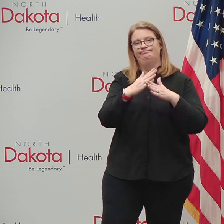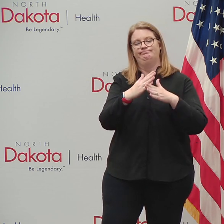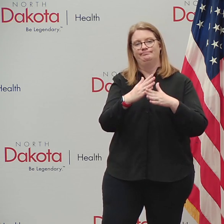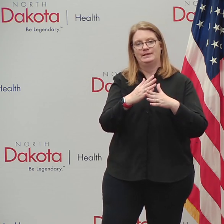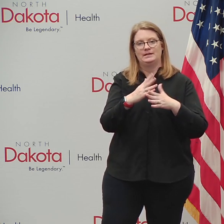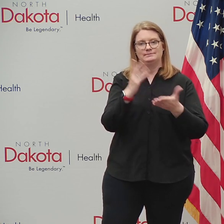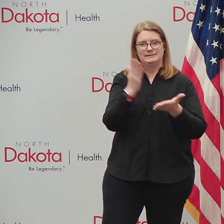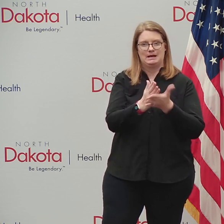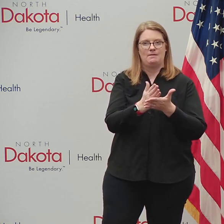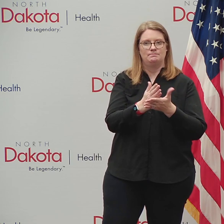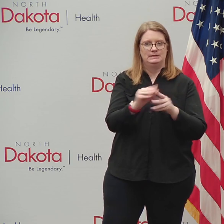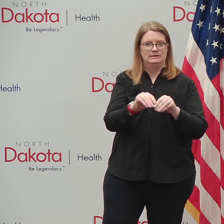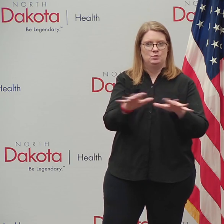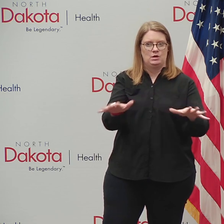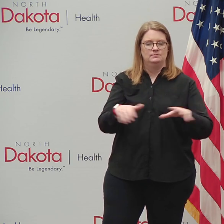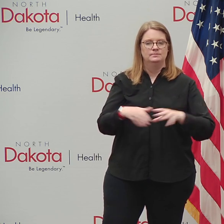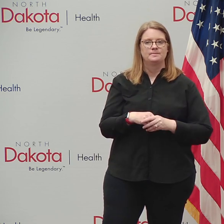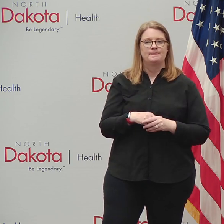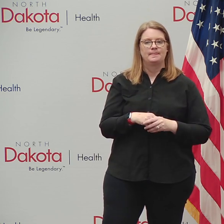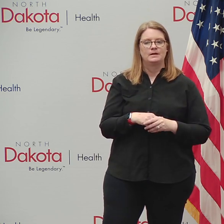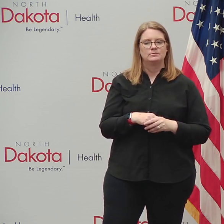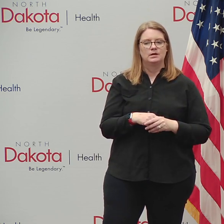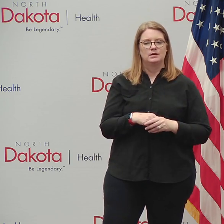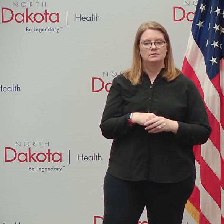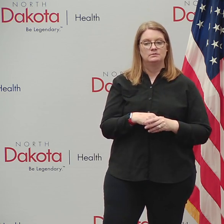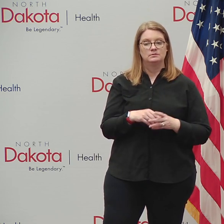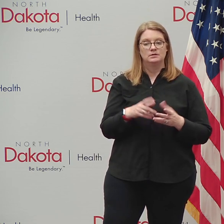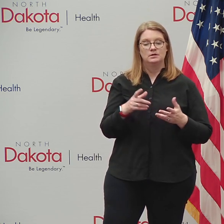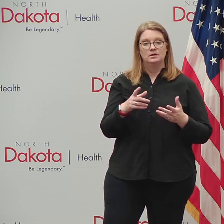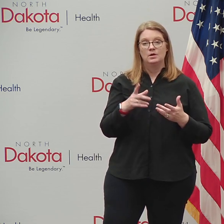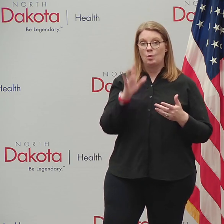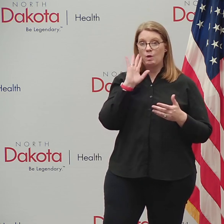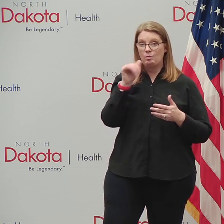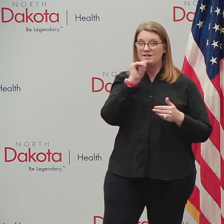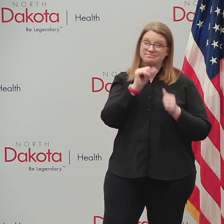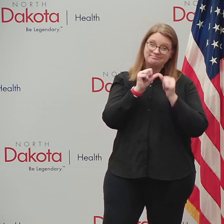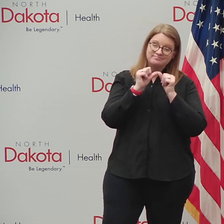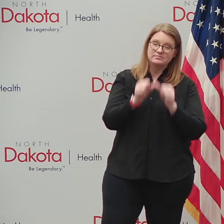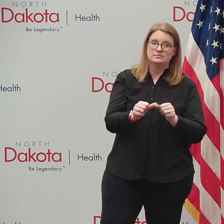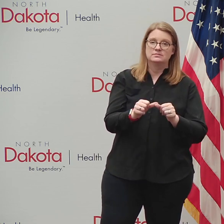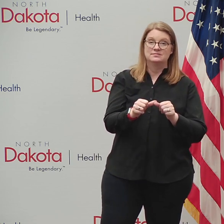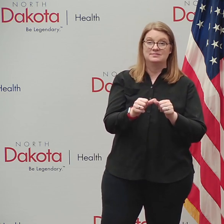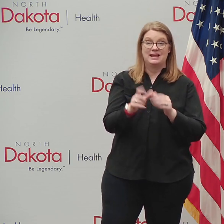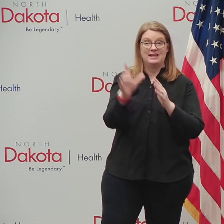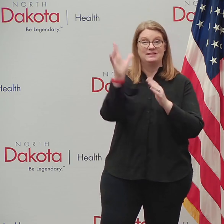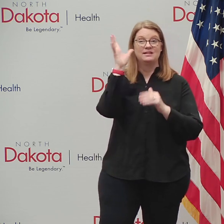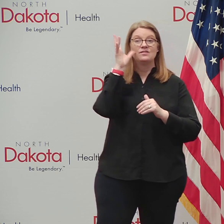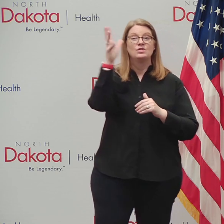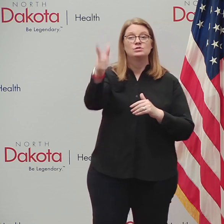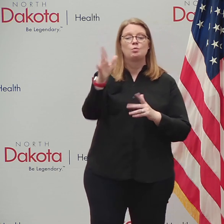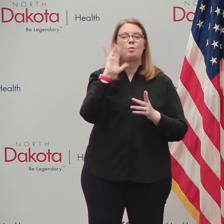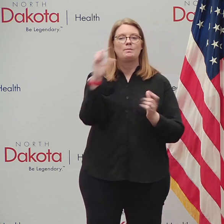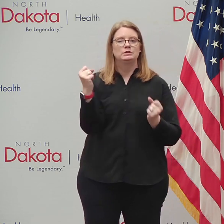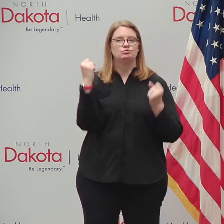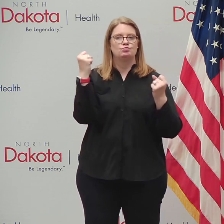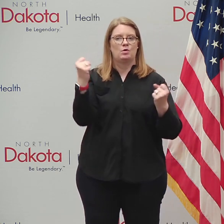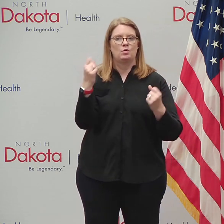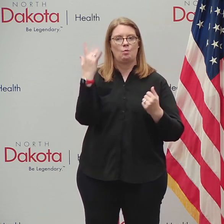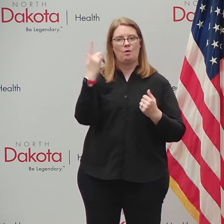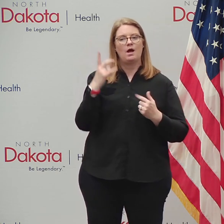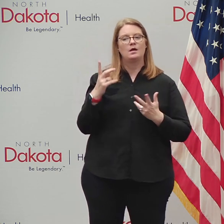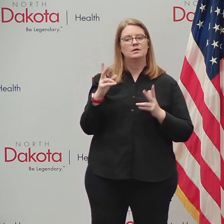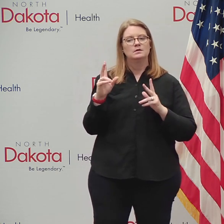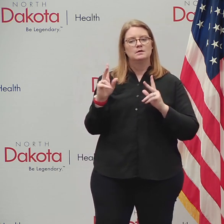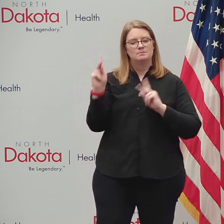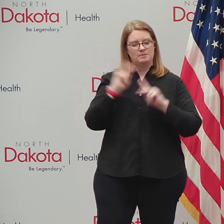and, and, I, and I think that the, that it's going to improve out that not only we're going to get through it, but we're going to come out of it stronger. Because people are going to realize that their role as